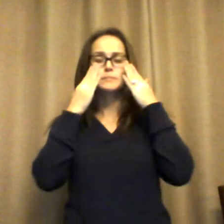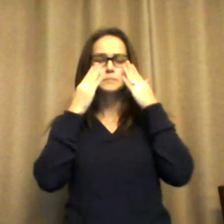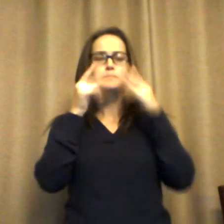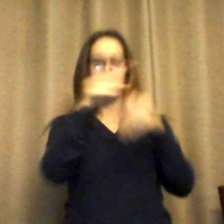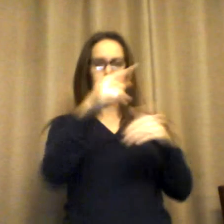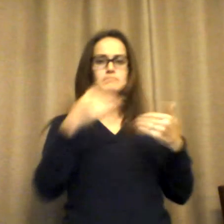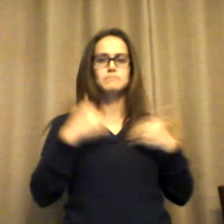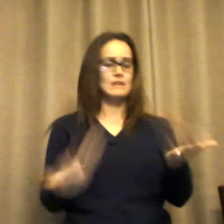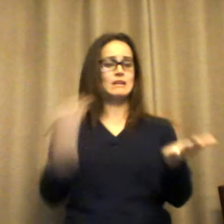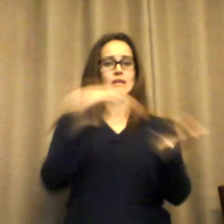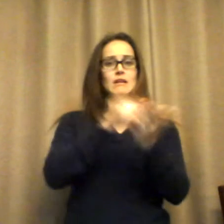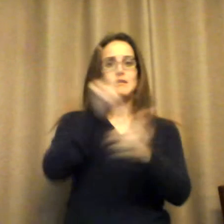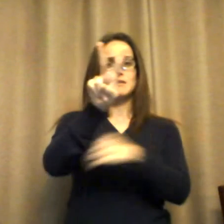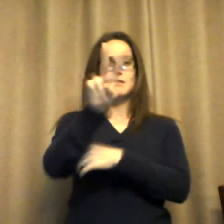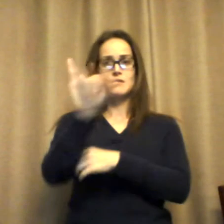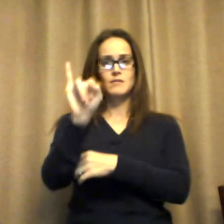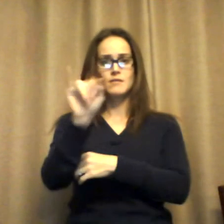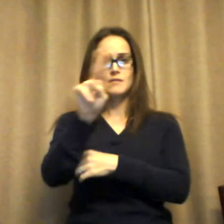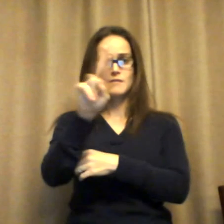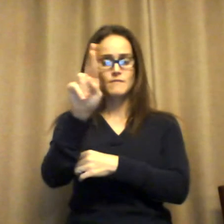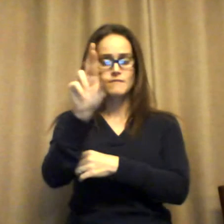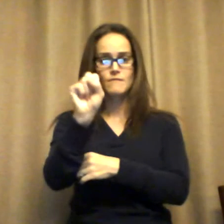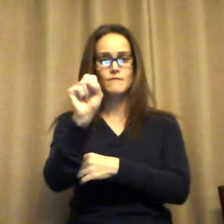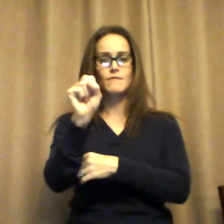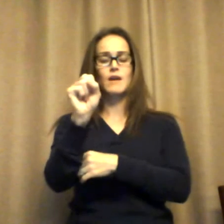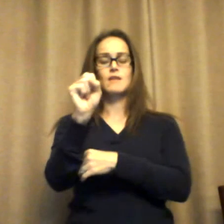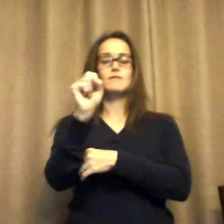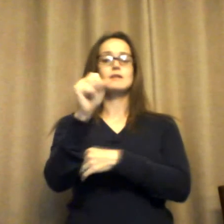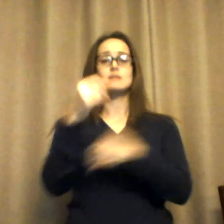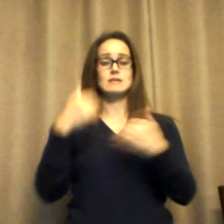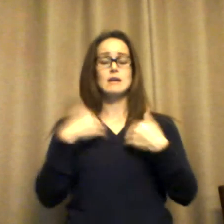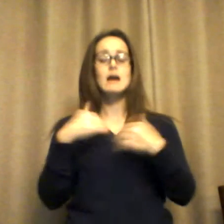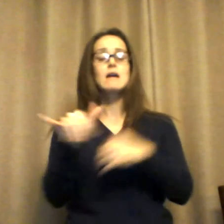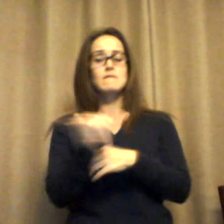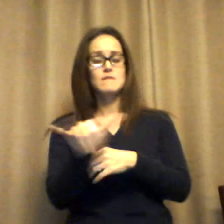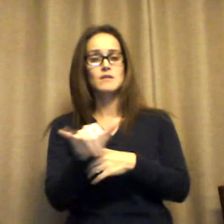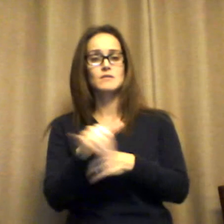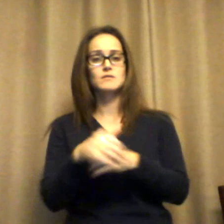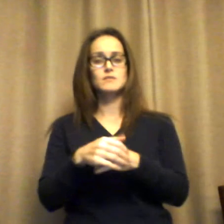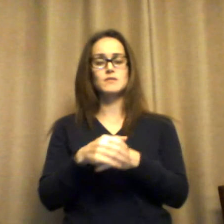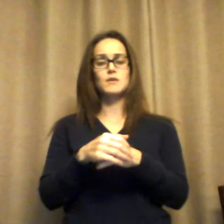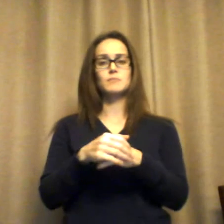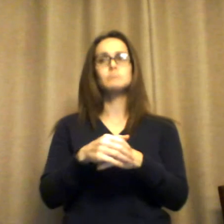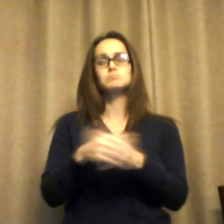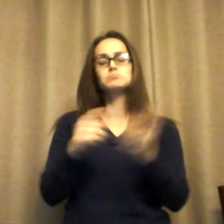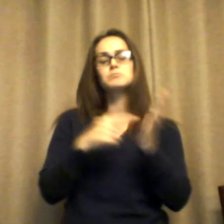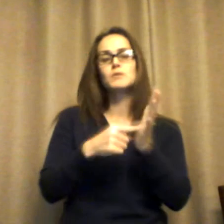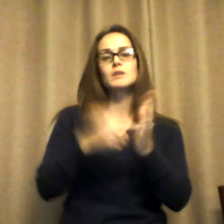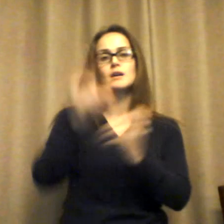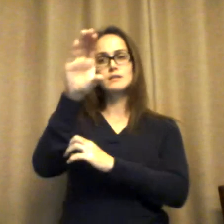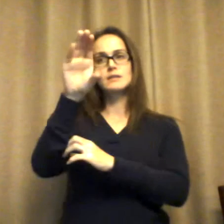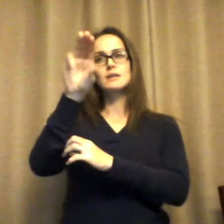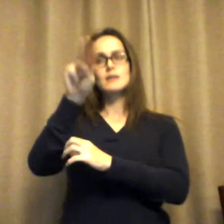opportunistic infection. One example is cytomegalovirus, or CMV, a herpes virus that healthy adults